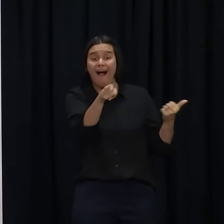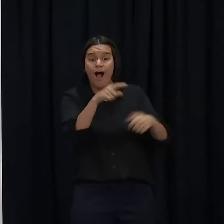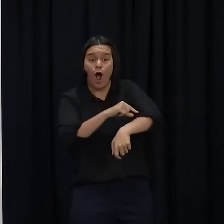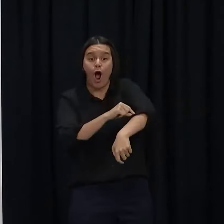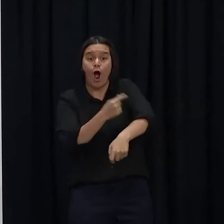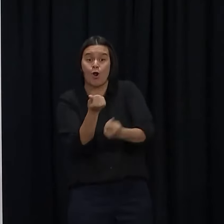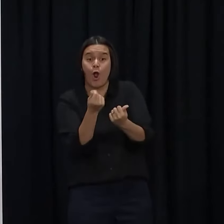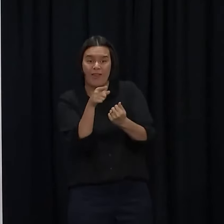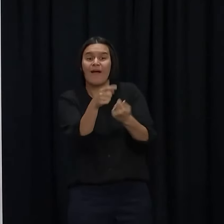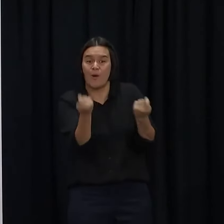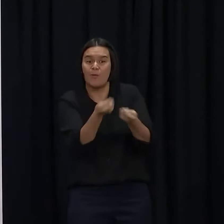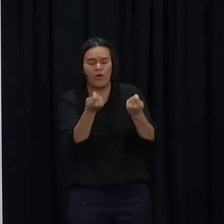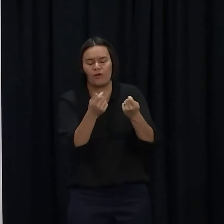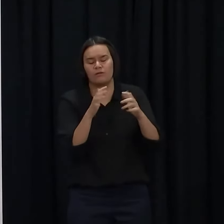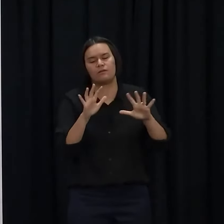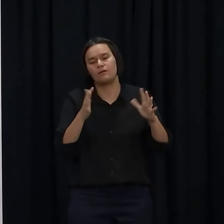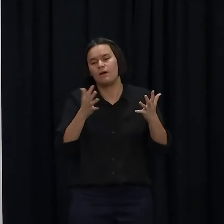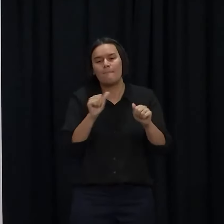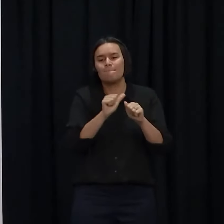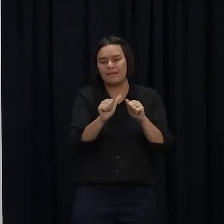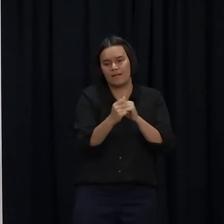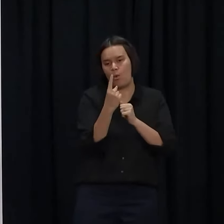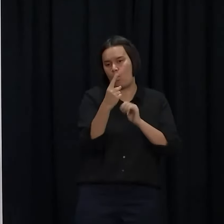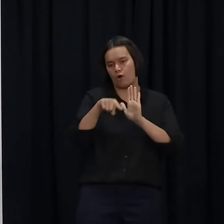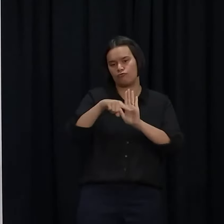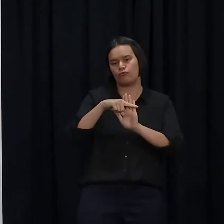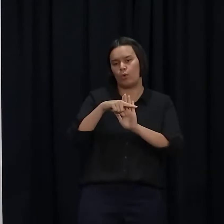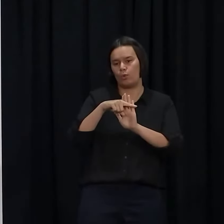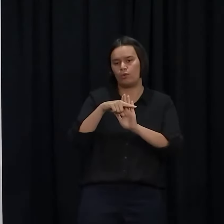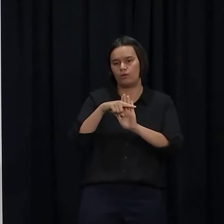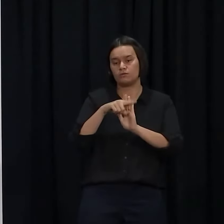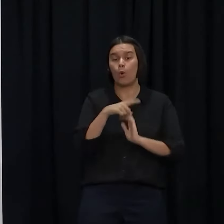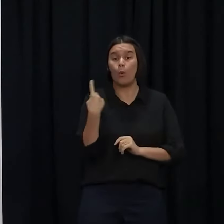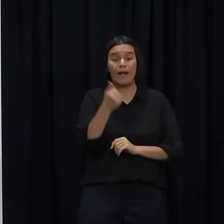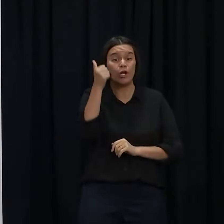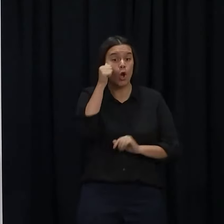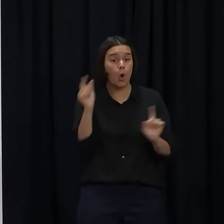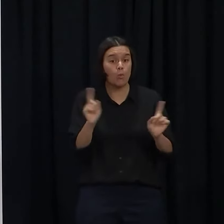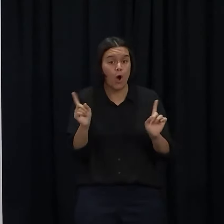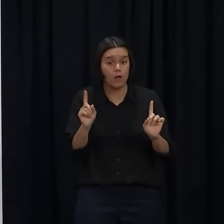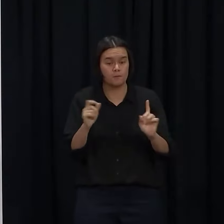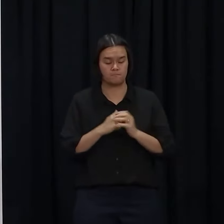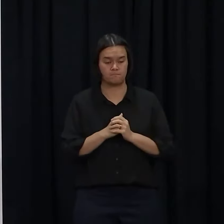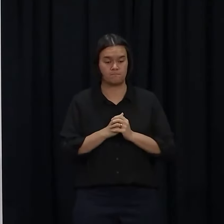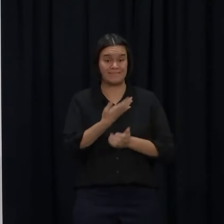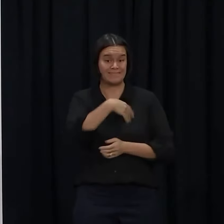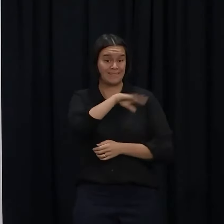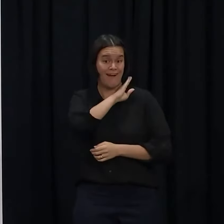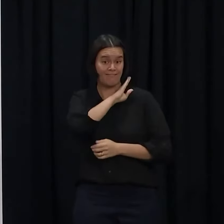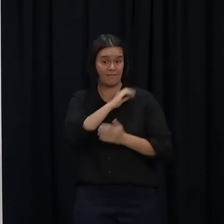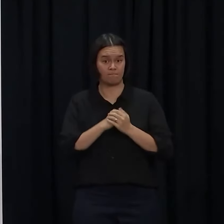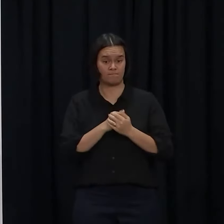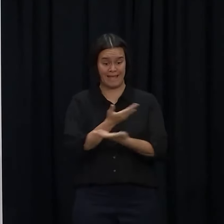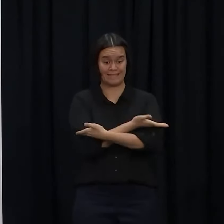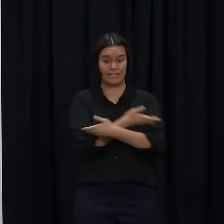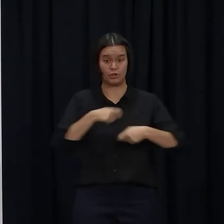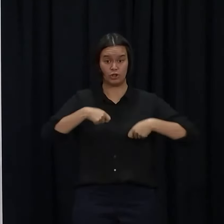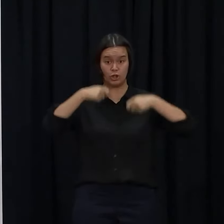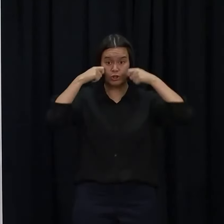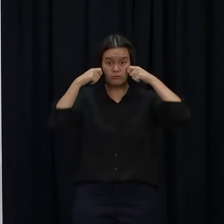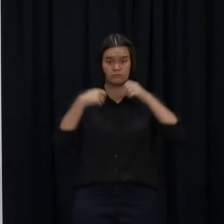not good enough, a scarf won't provide you protection, and a T-shirt definitely won't. We are asking for something that connects